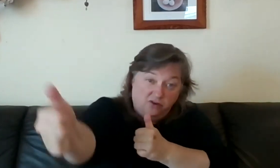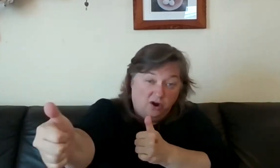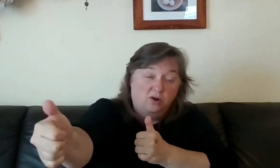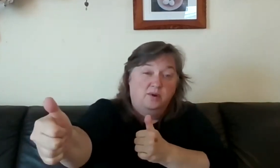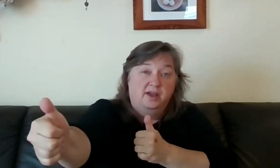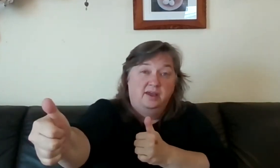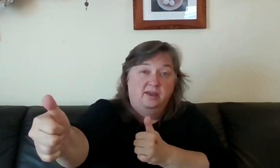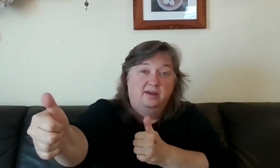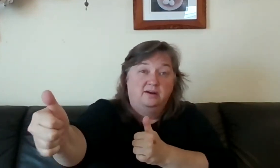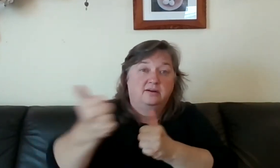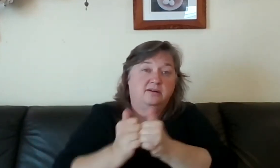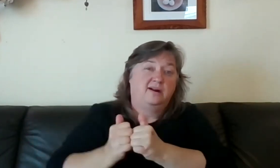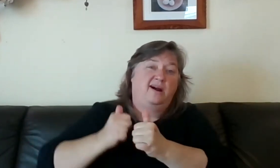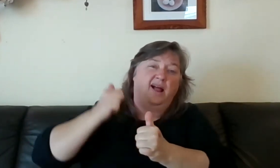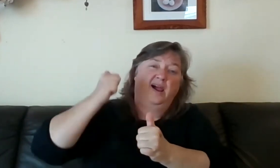Far away.